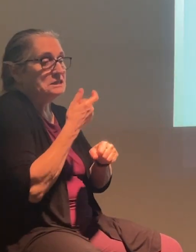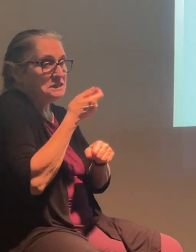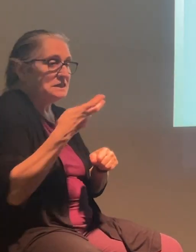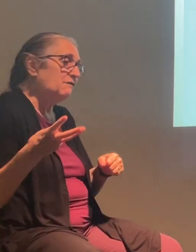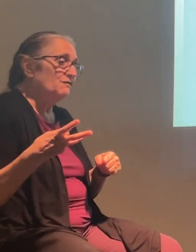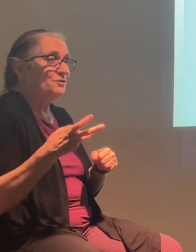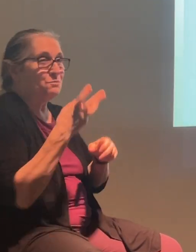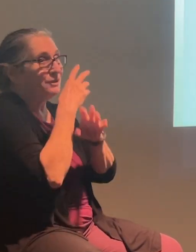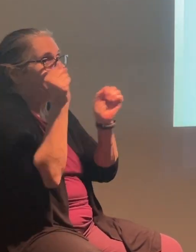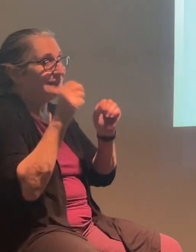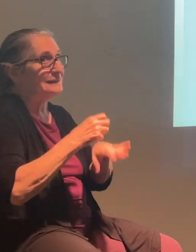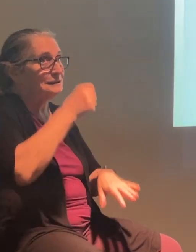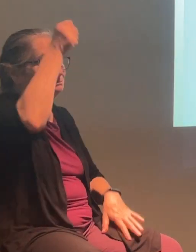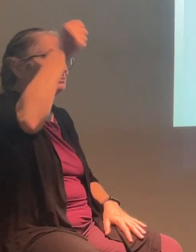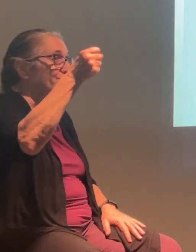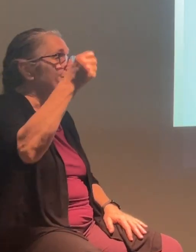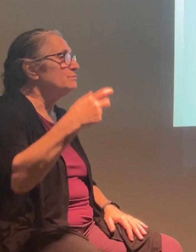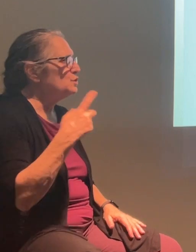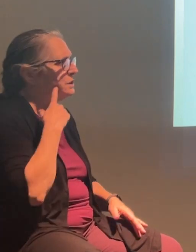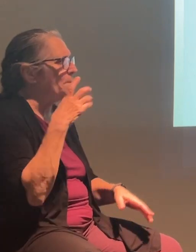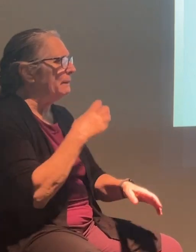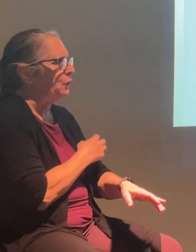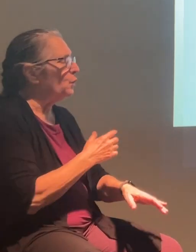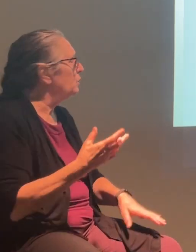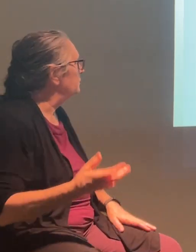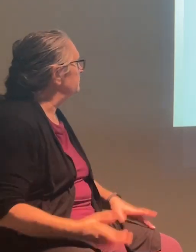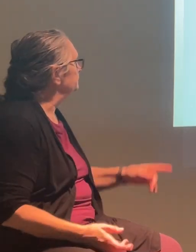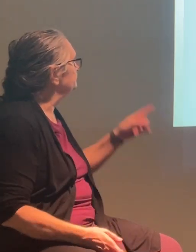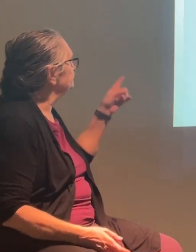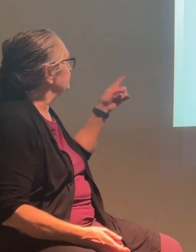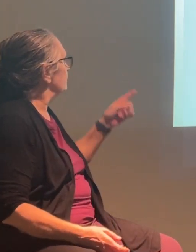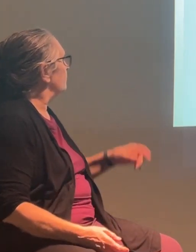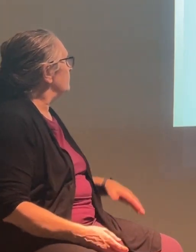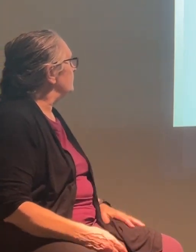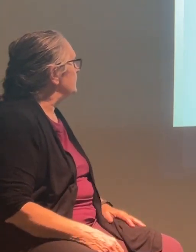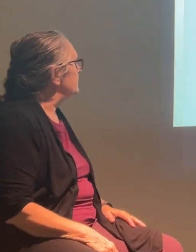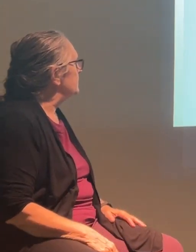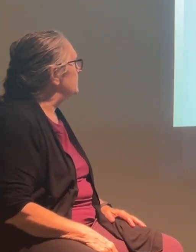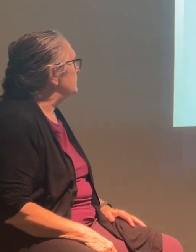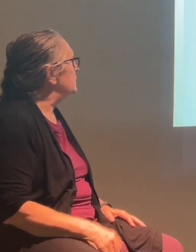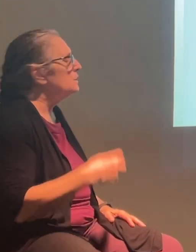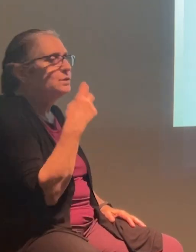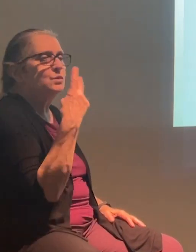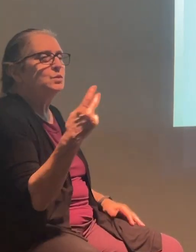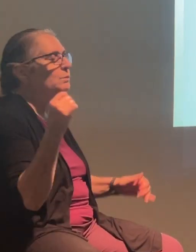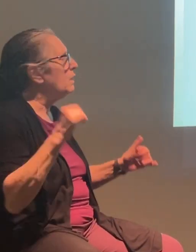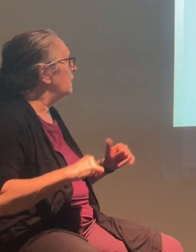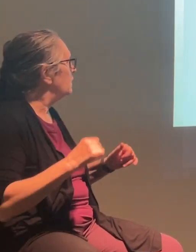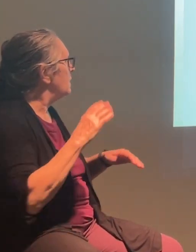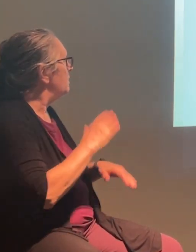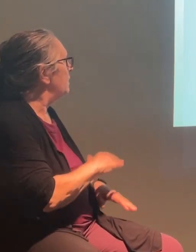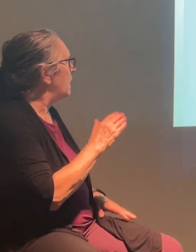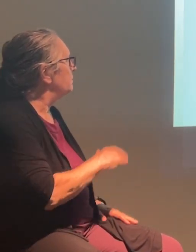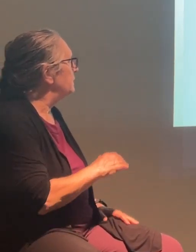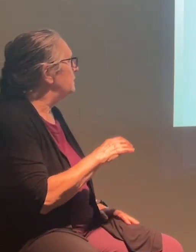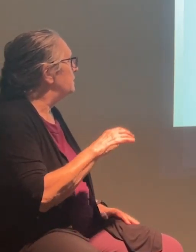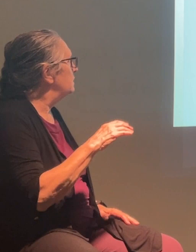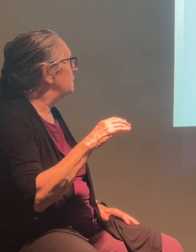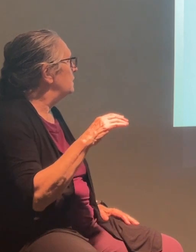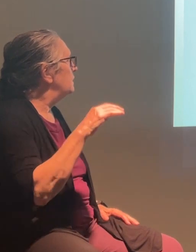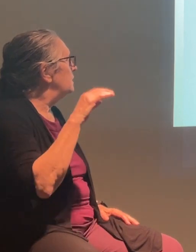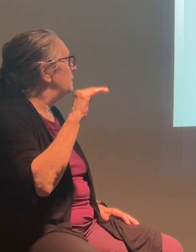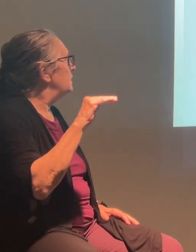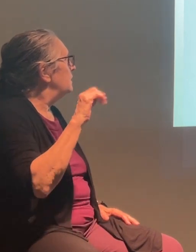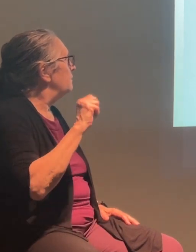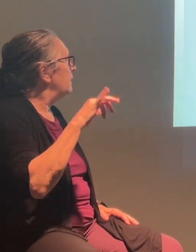So here we go. This is one of the most fascinating pieces. It is 2 models. The one at the bottom is Marion